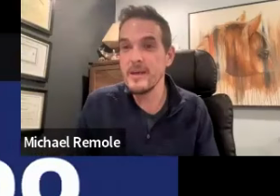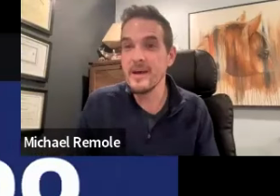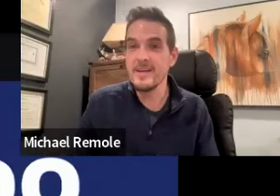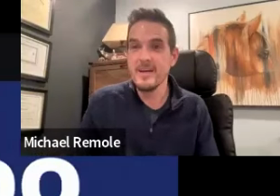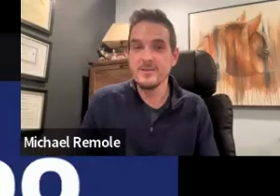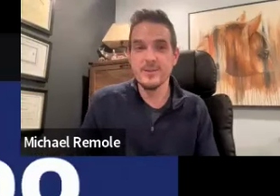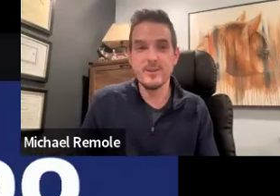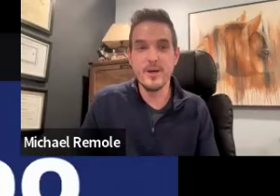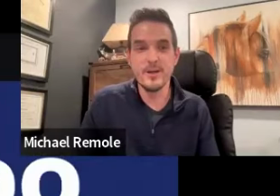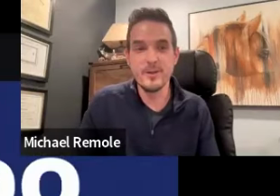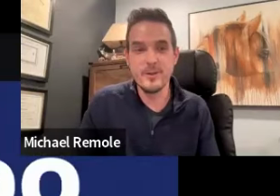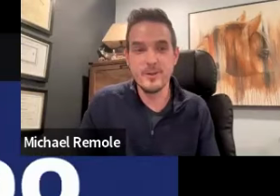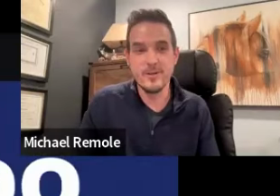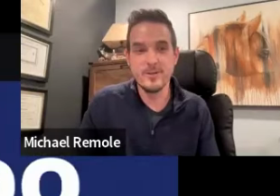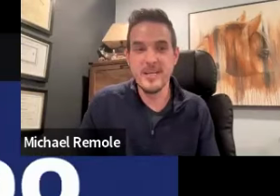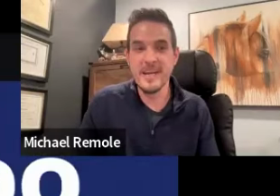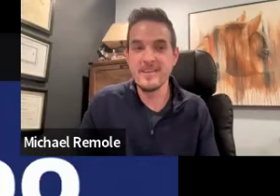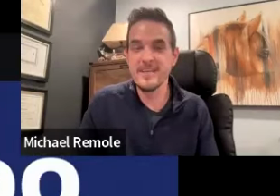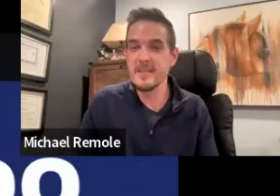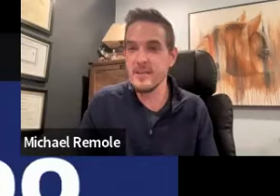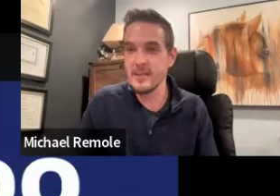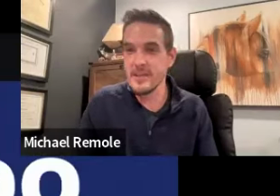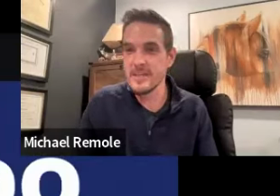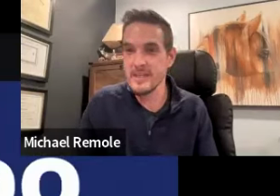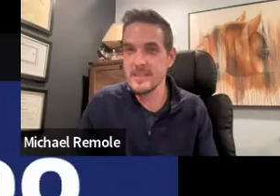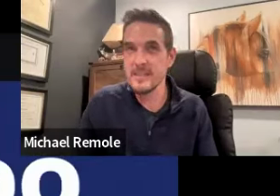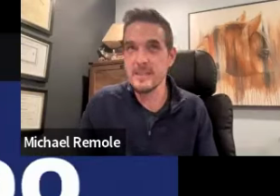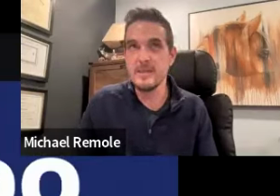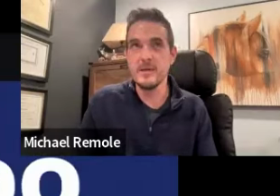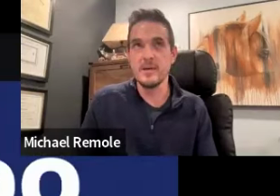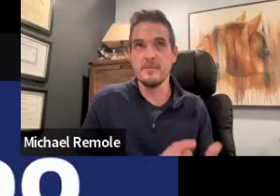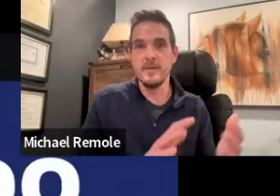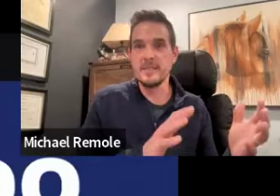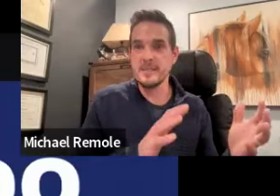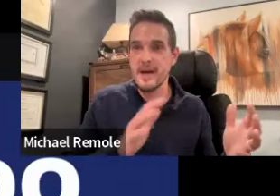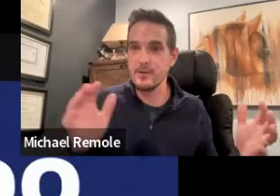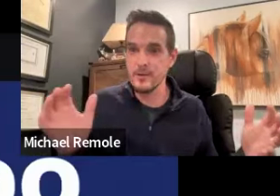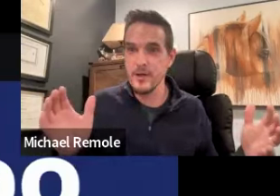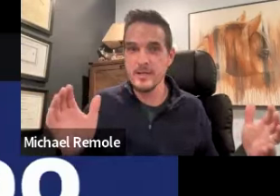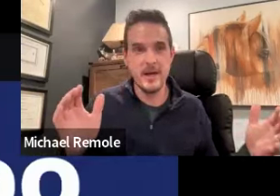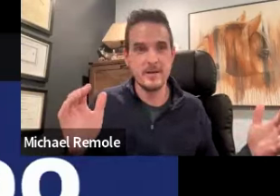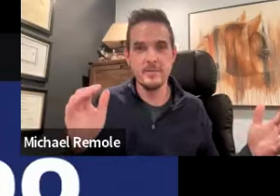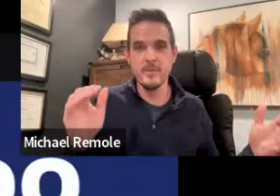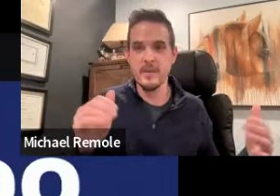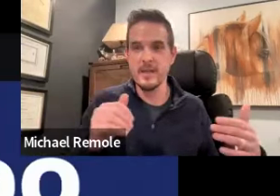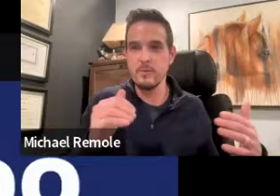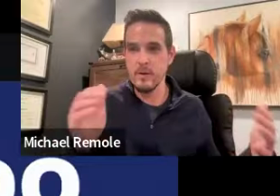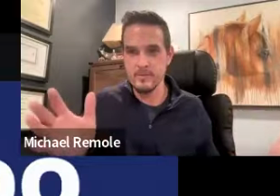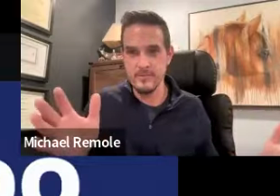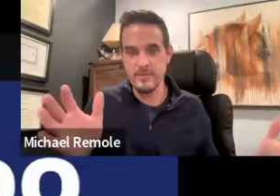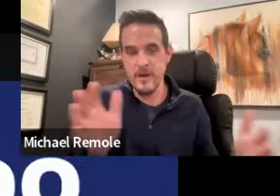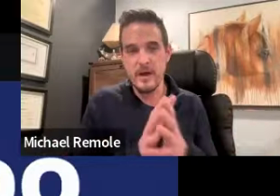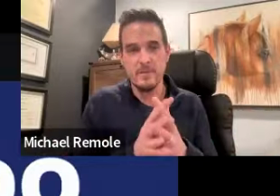So yeah, so that's a good question, and I think the thing that the entire time